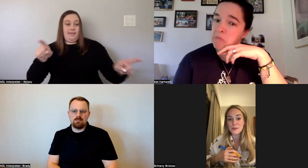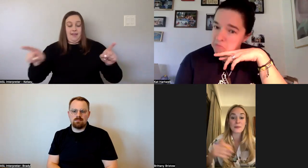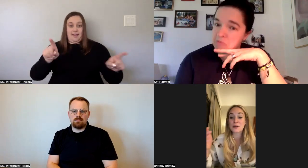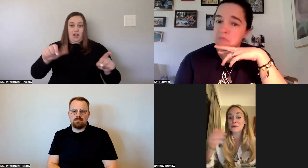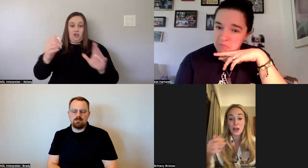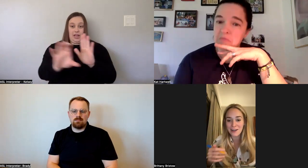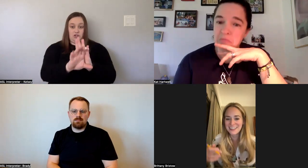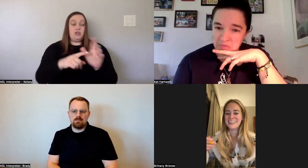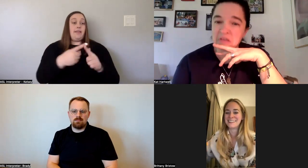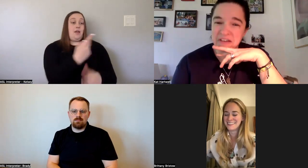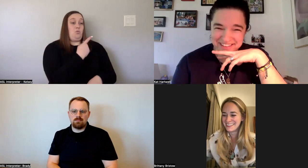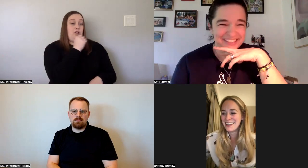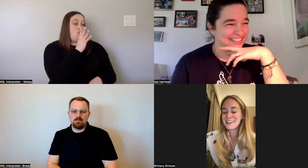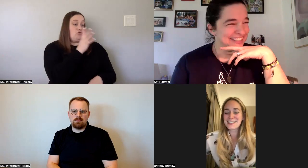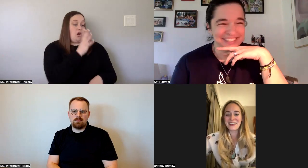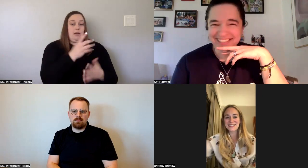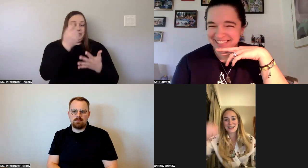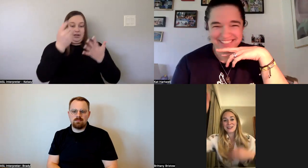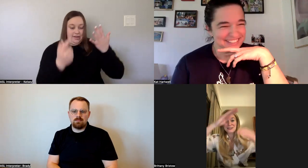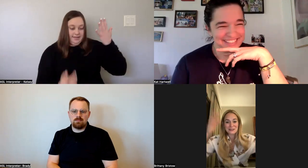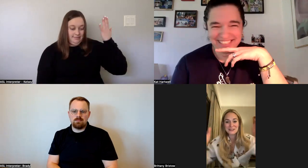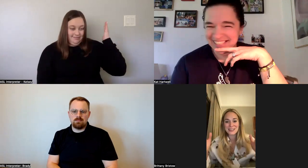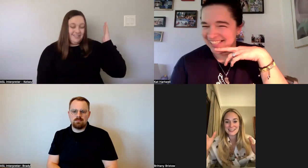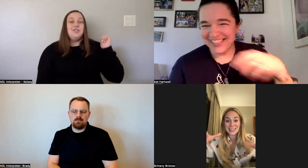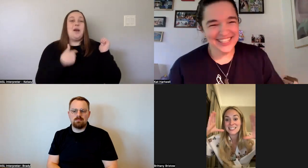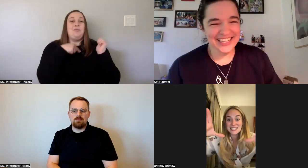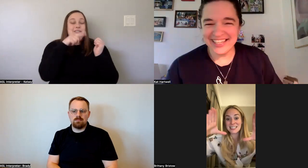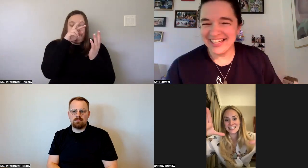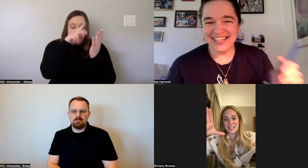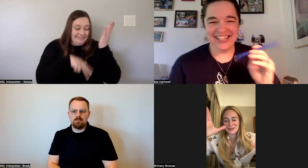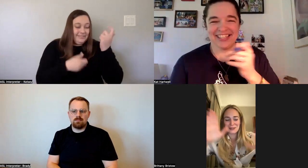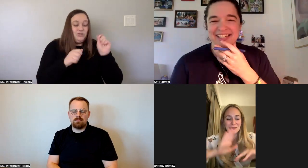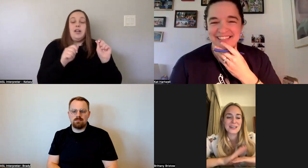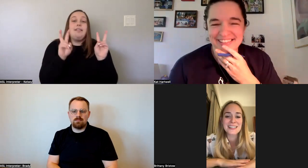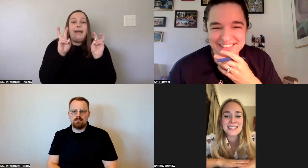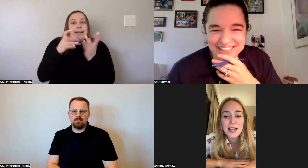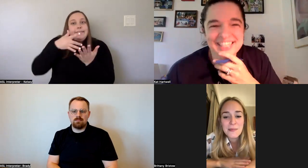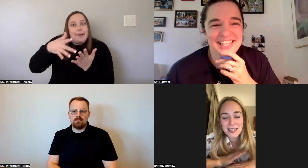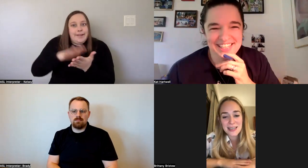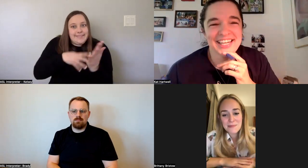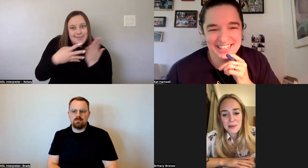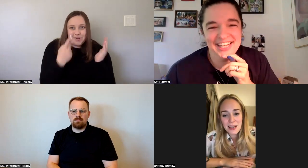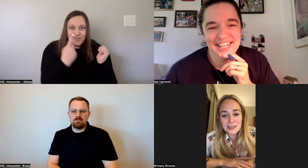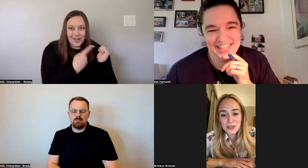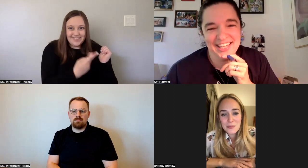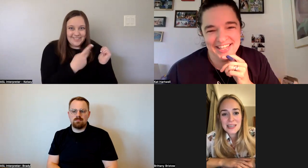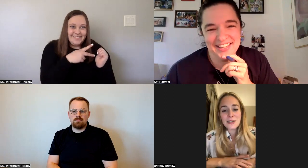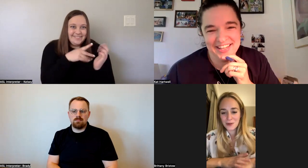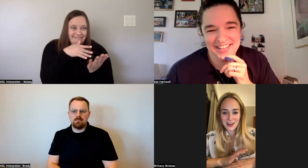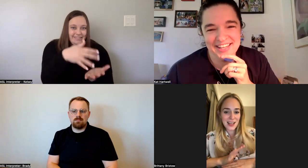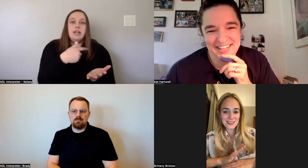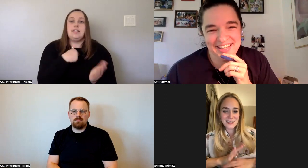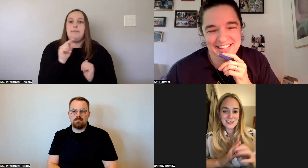all the scenes where we don't talk. So I was going through and creating like a study schedule for us because I'm a little